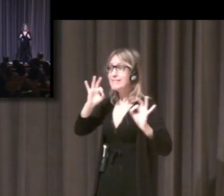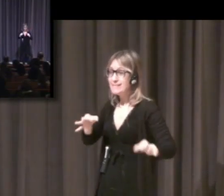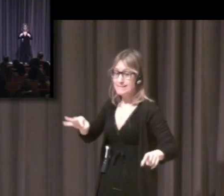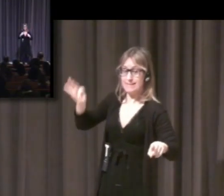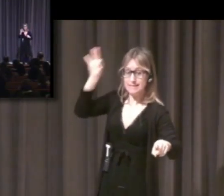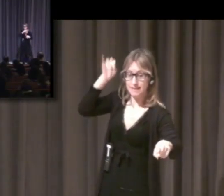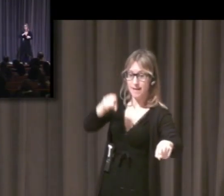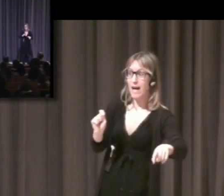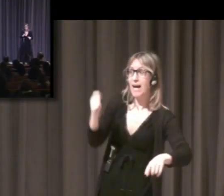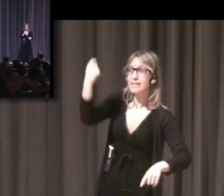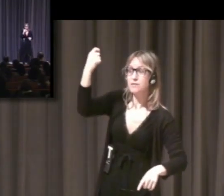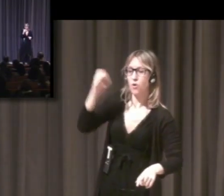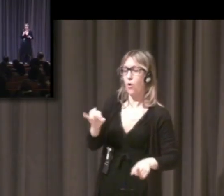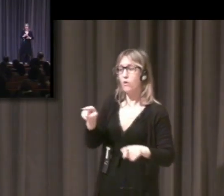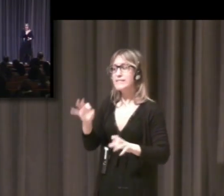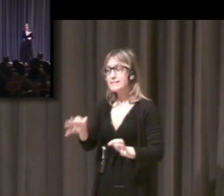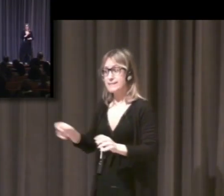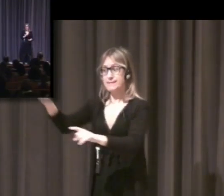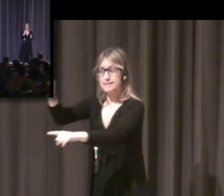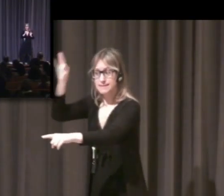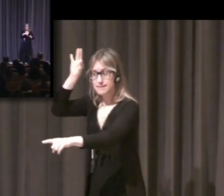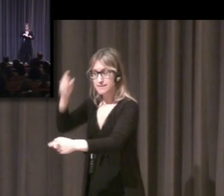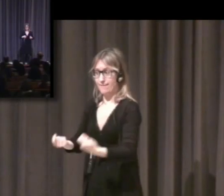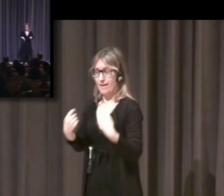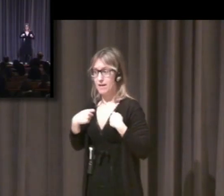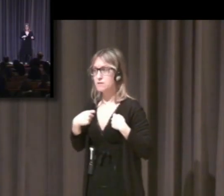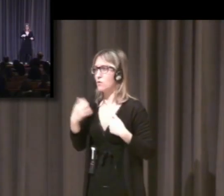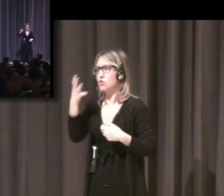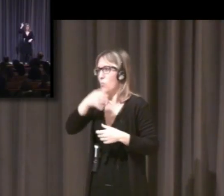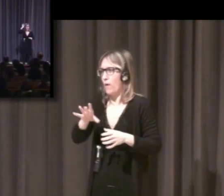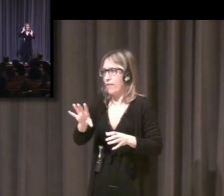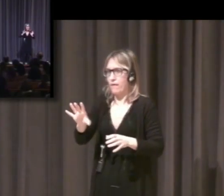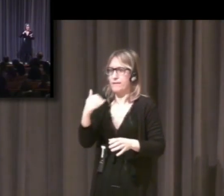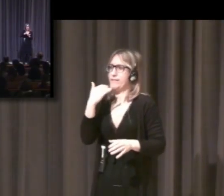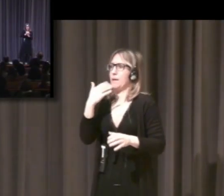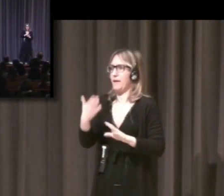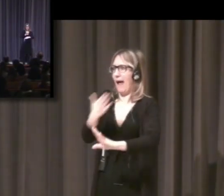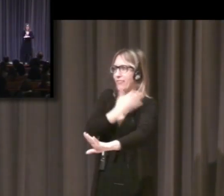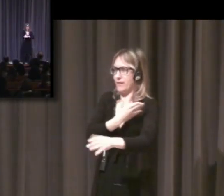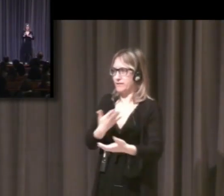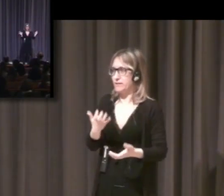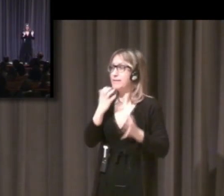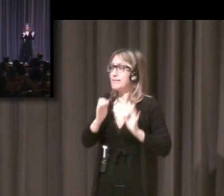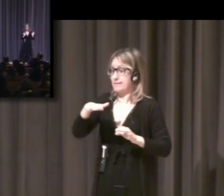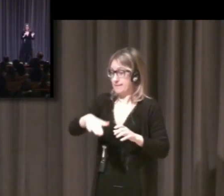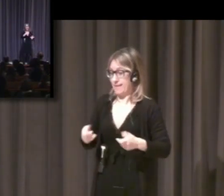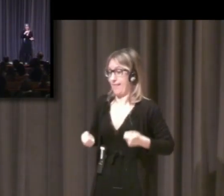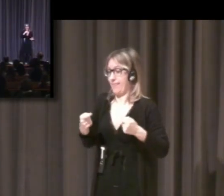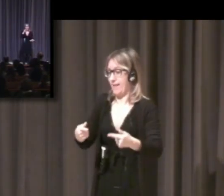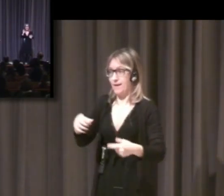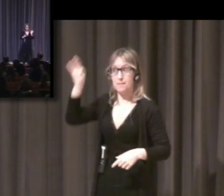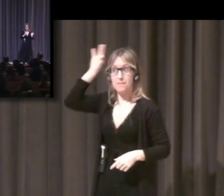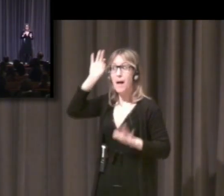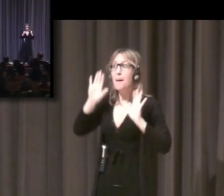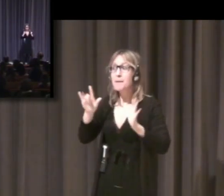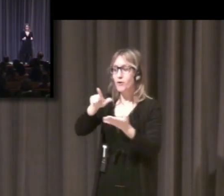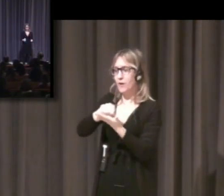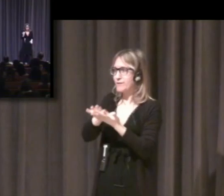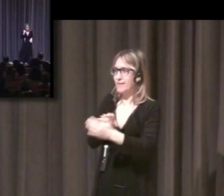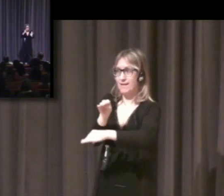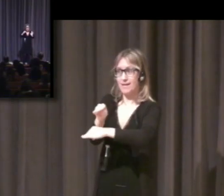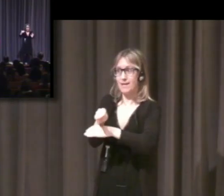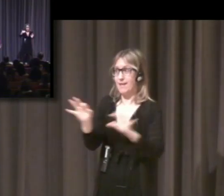language, you're taking a huge risk. You don't know. You could work and work and work. You